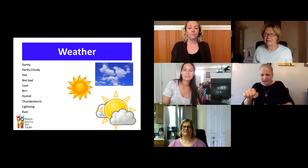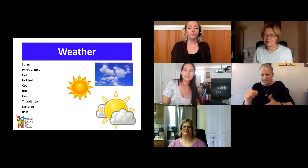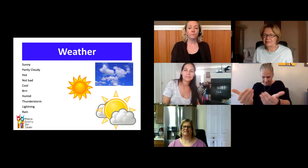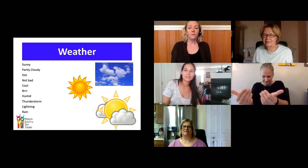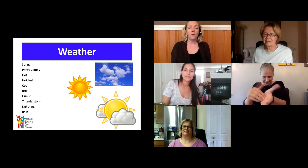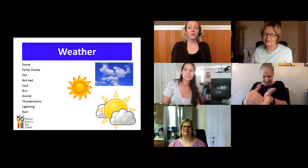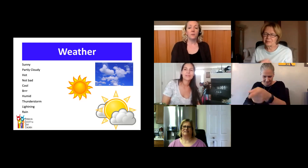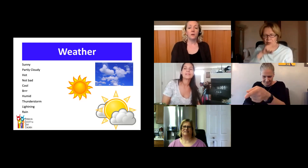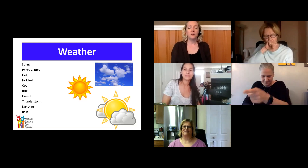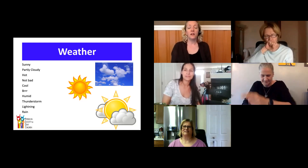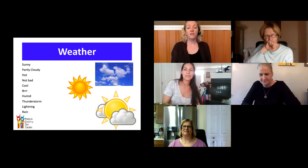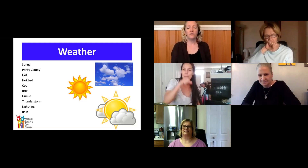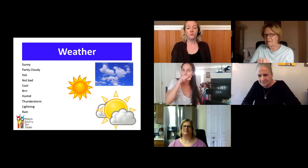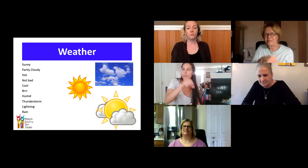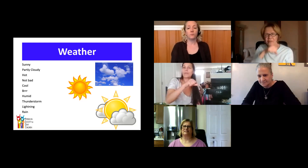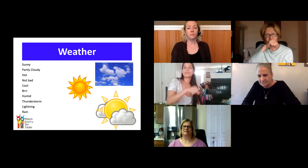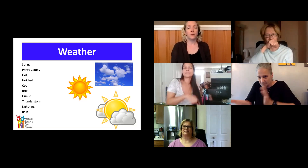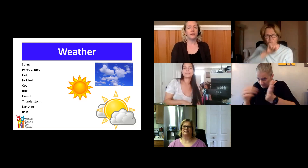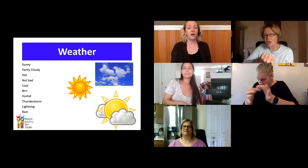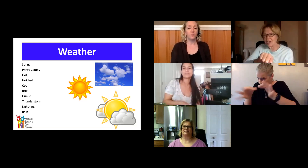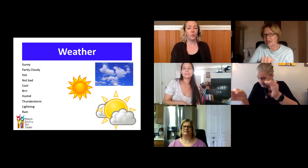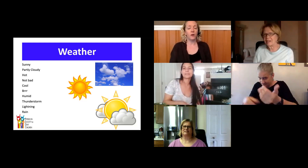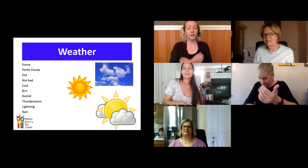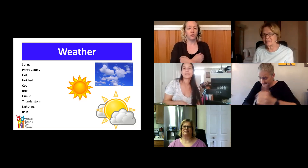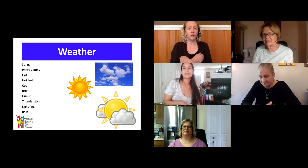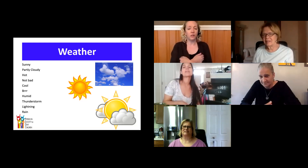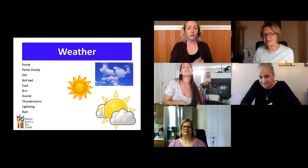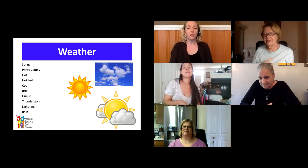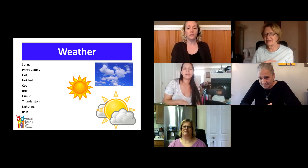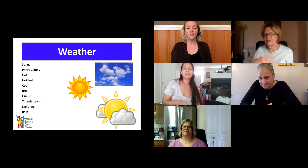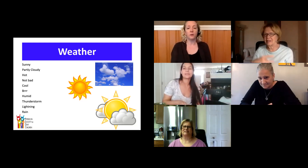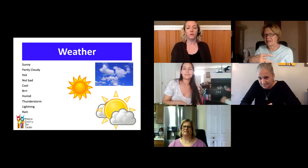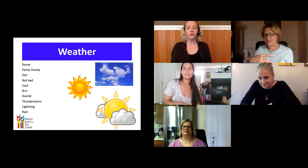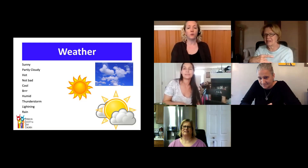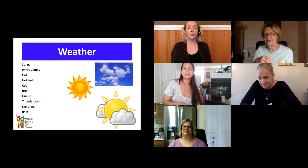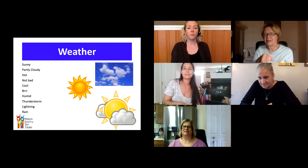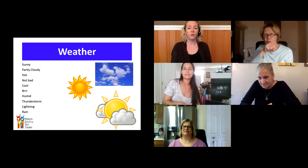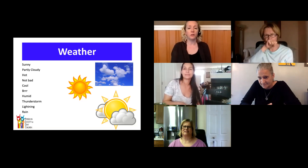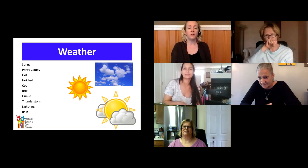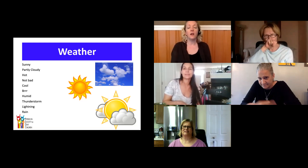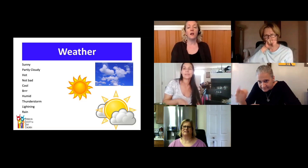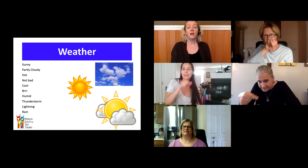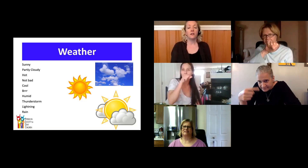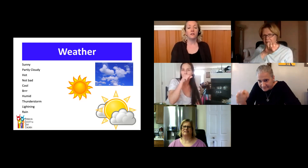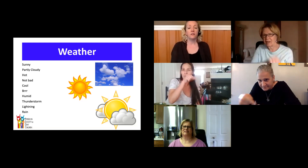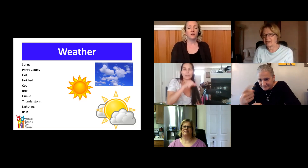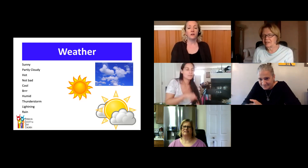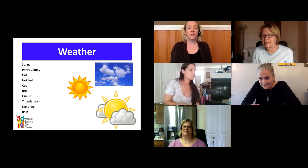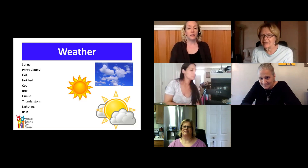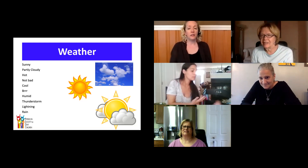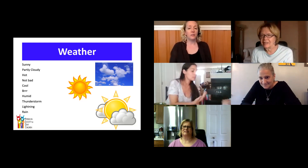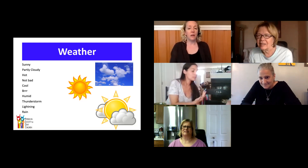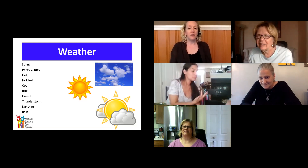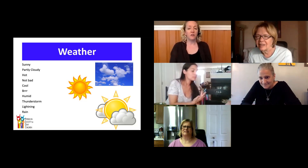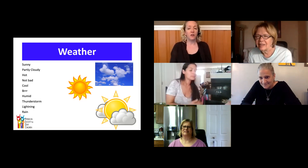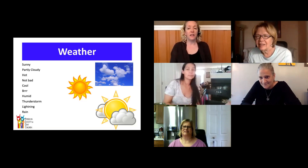Love, like the one that goes against your chest, typically refers to a person. The kissing the back of your hand is more for a